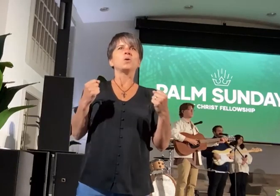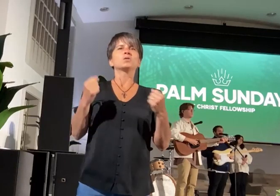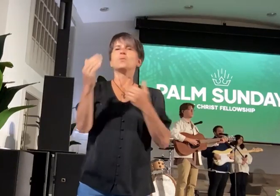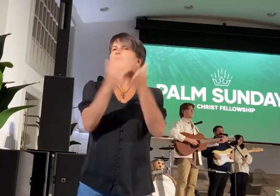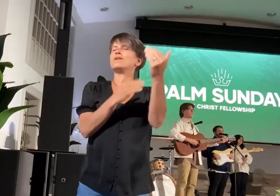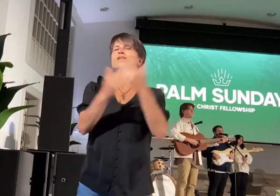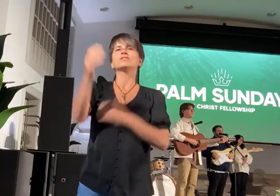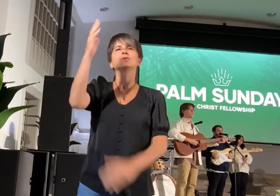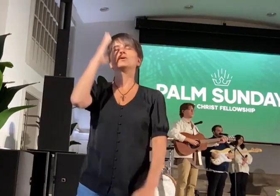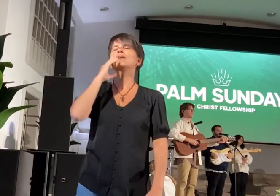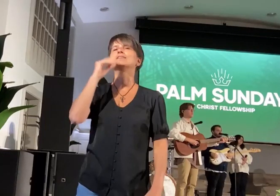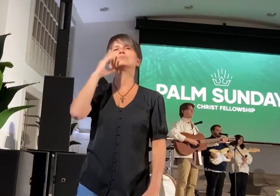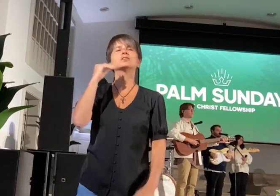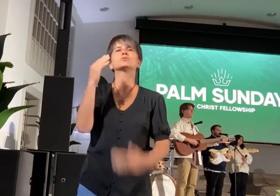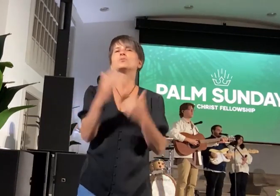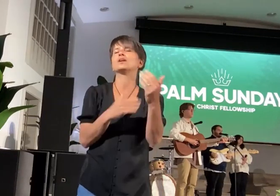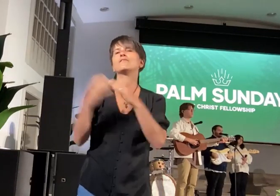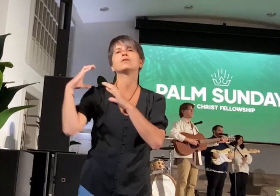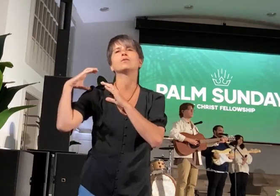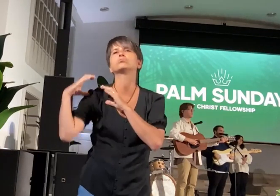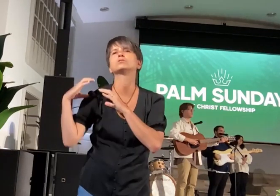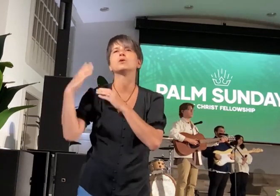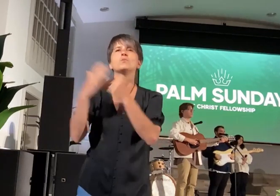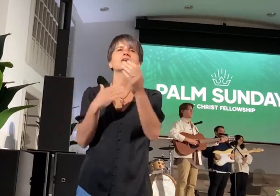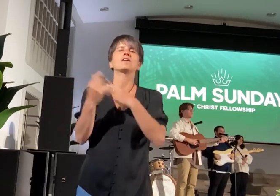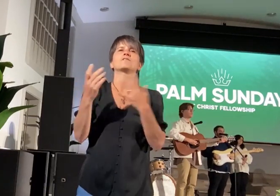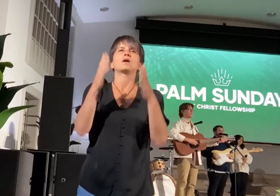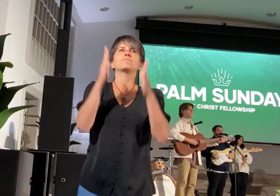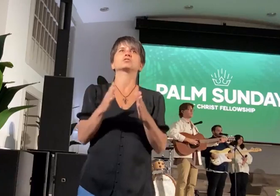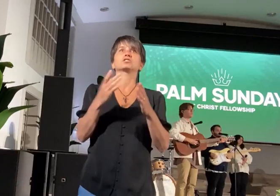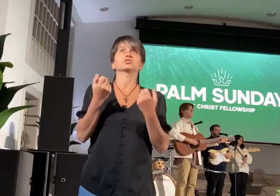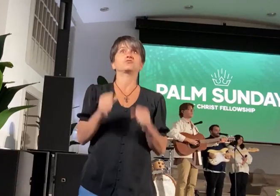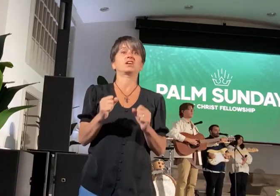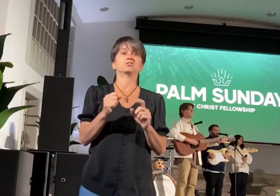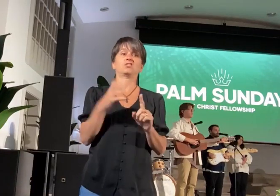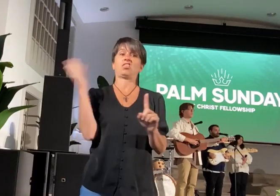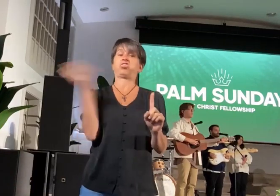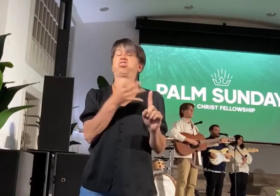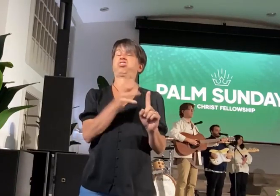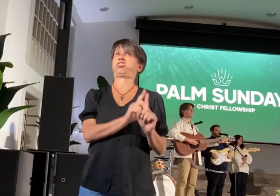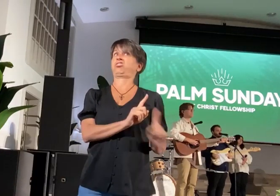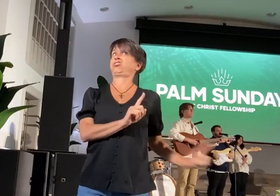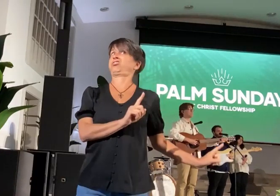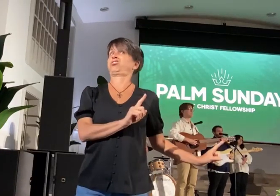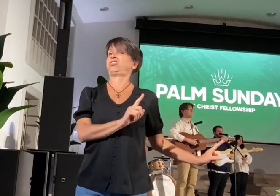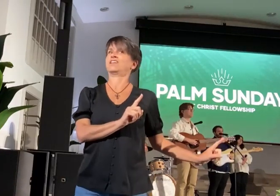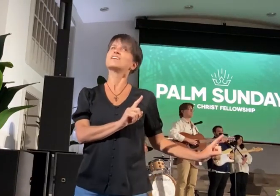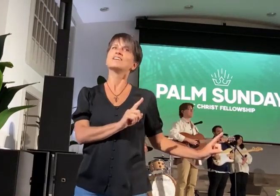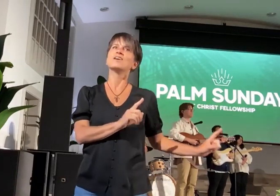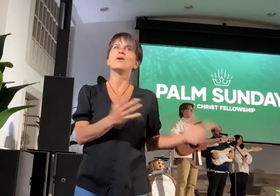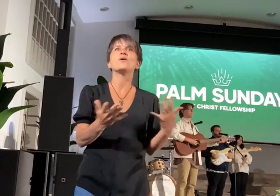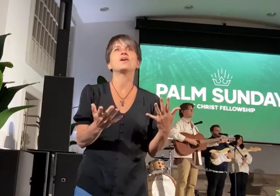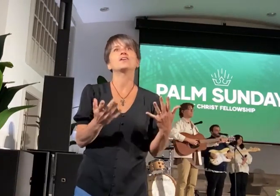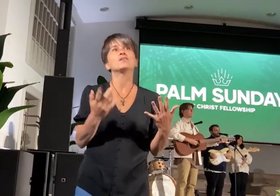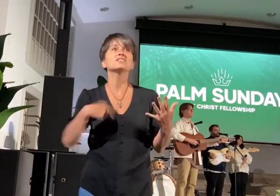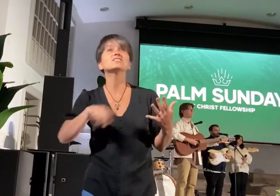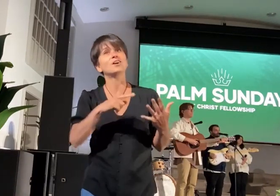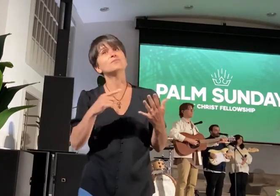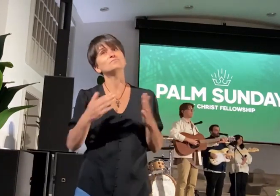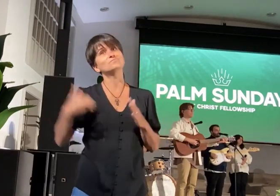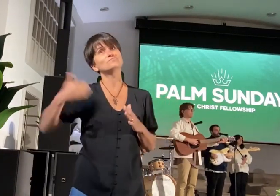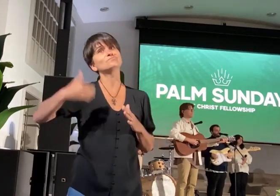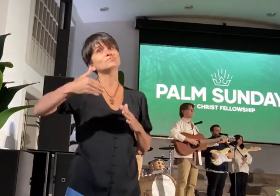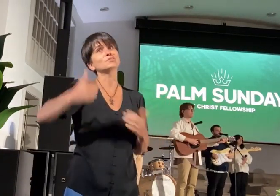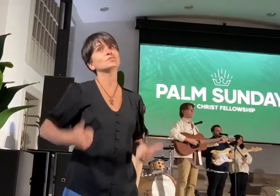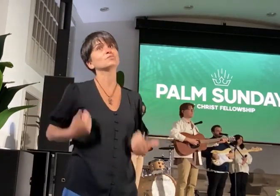is, whatever person you've walked away from, whatever time after time, maybe like you and me, have walked away from Jesus